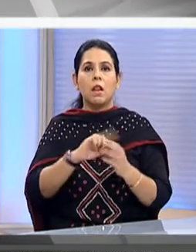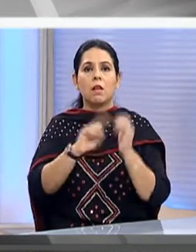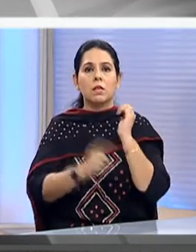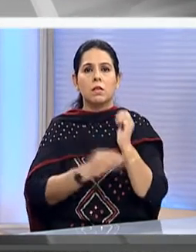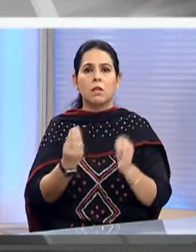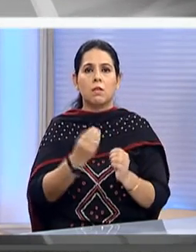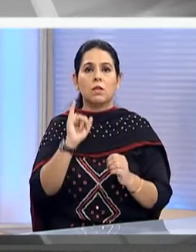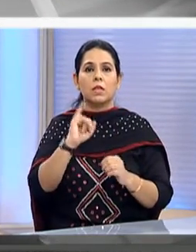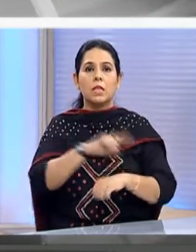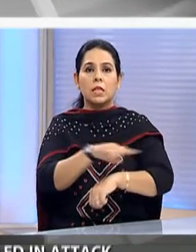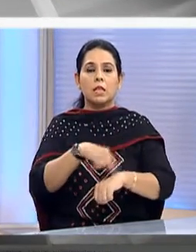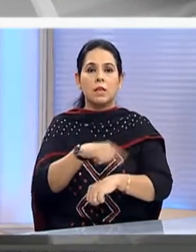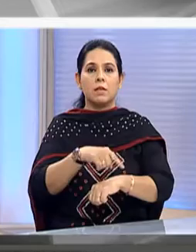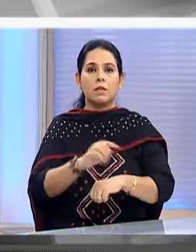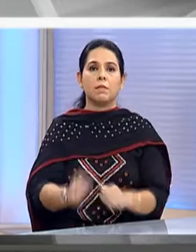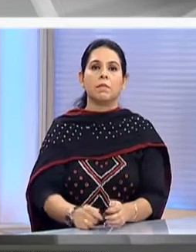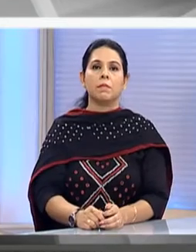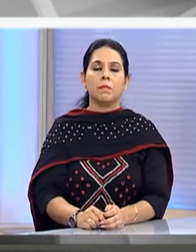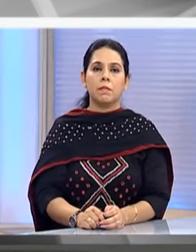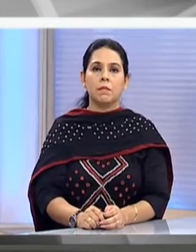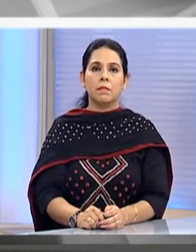operation lasted around 6 hours.